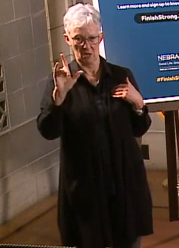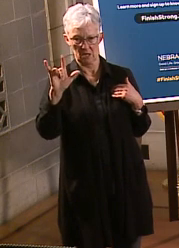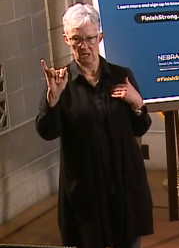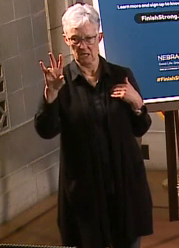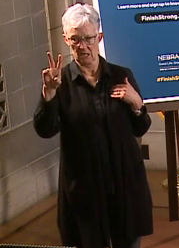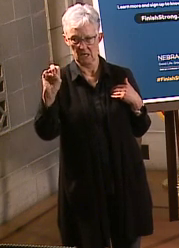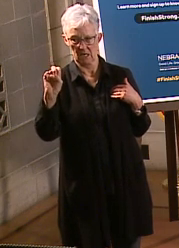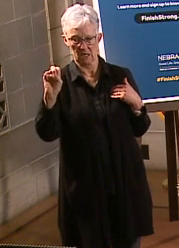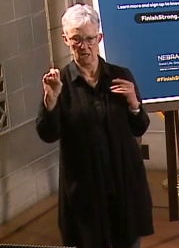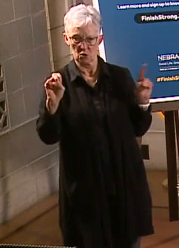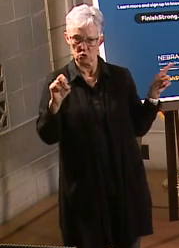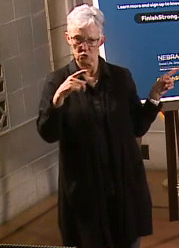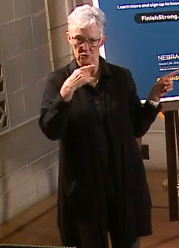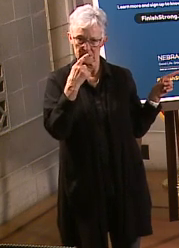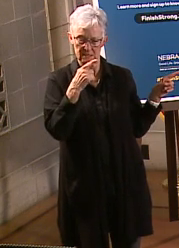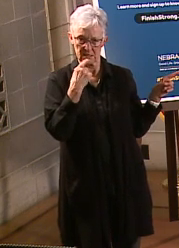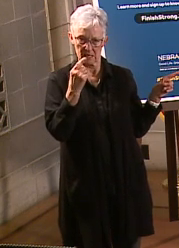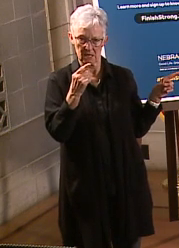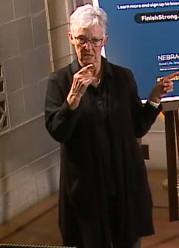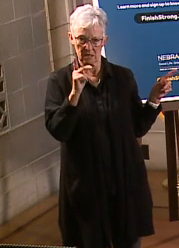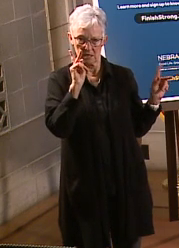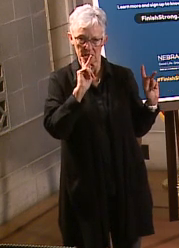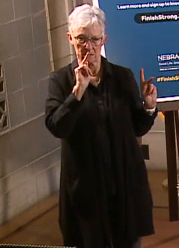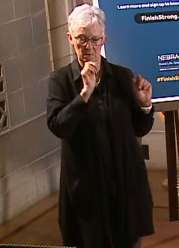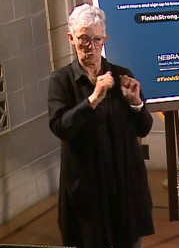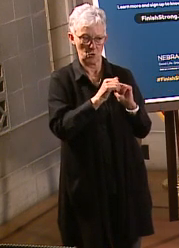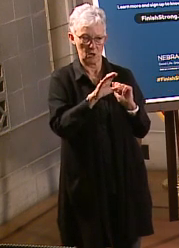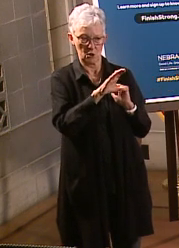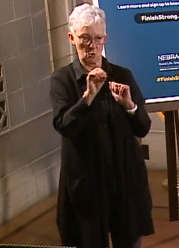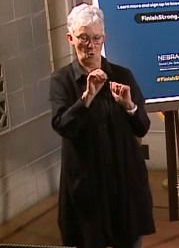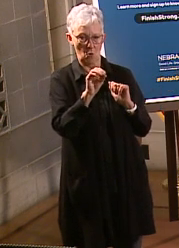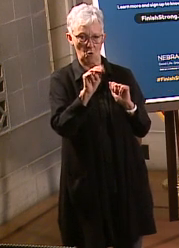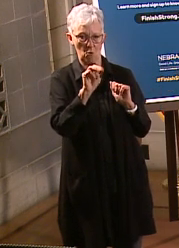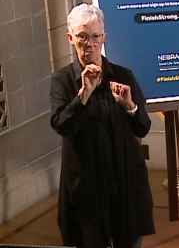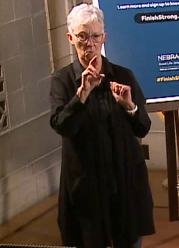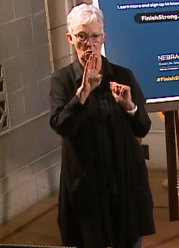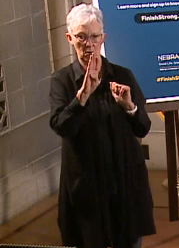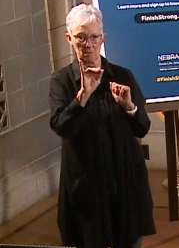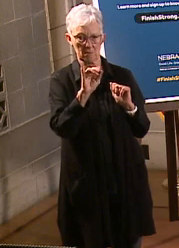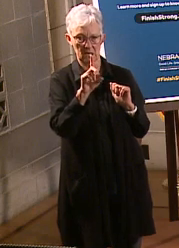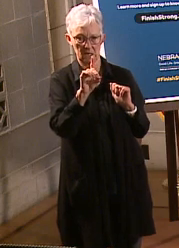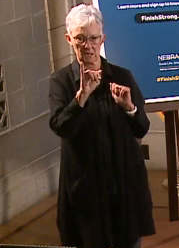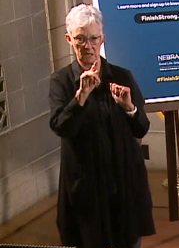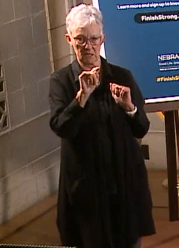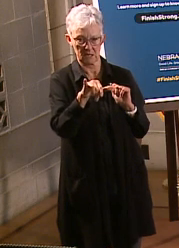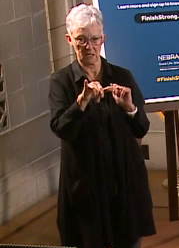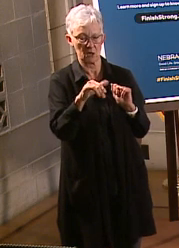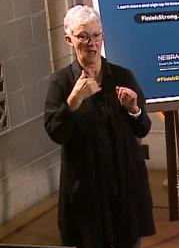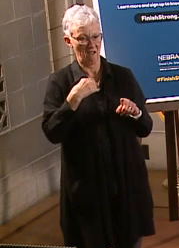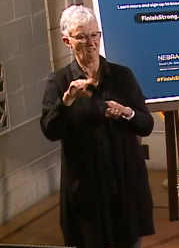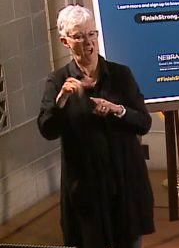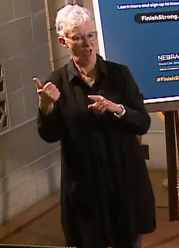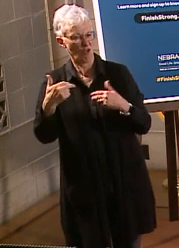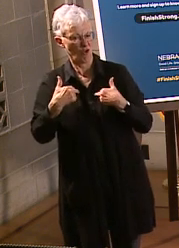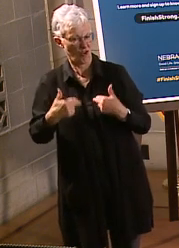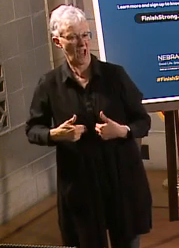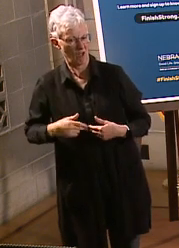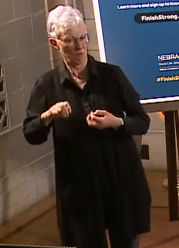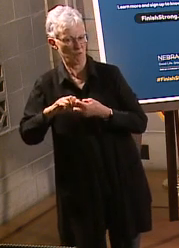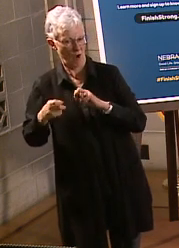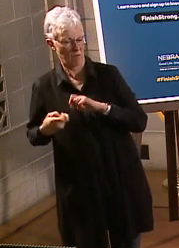with comorbidities, people and under, were going to be moved to phase 2? Yes, yeah, it'll be phase